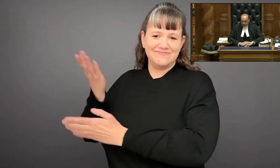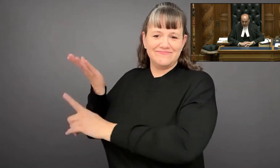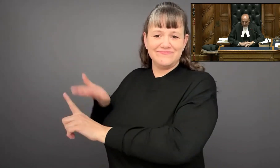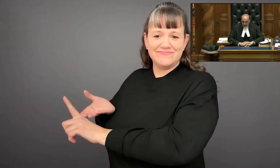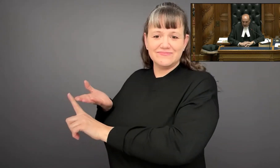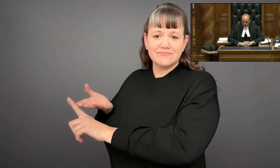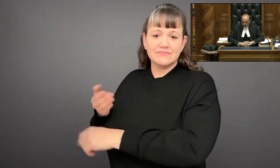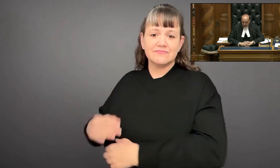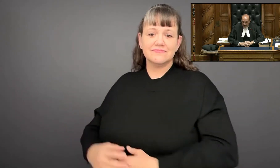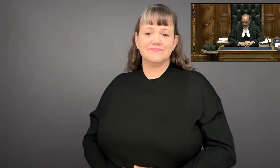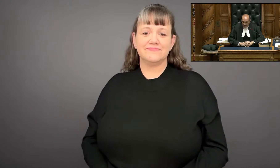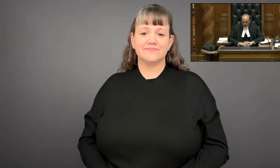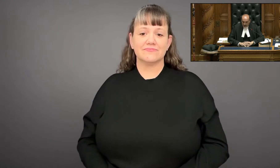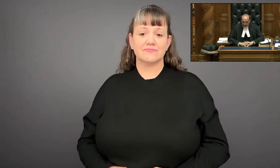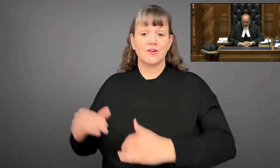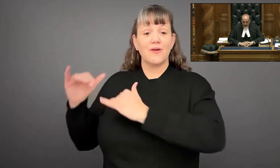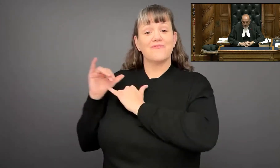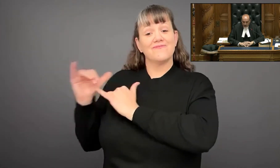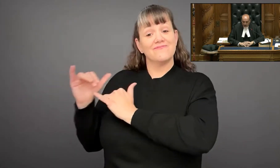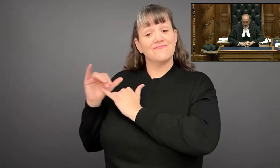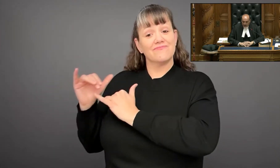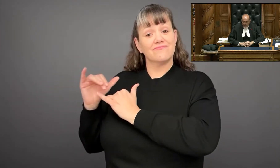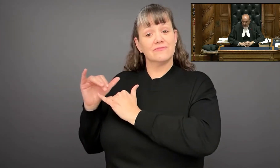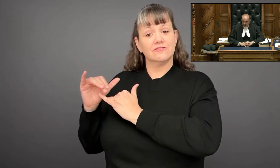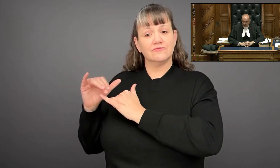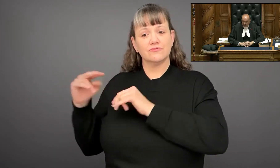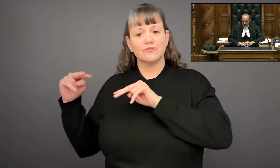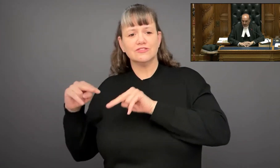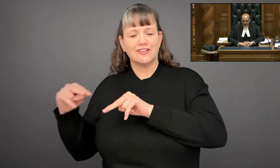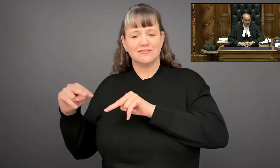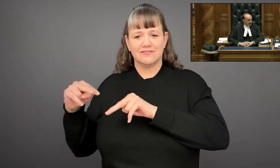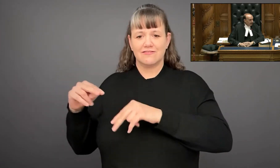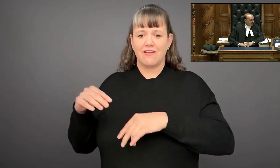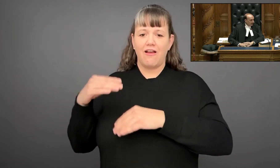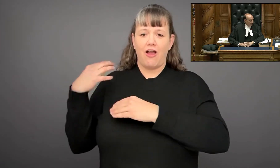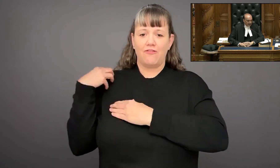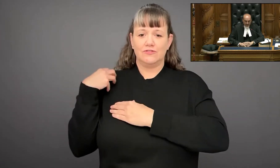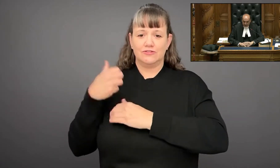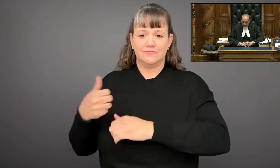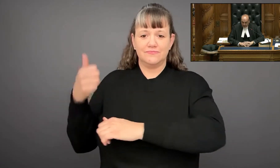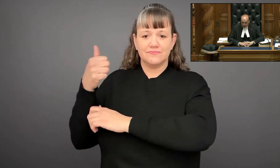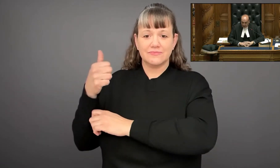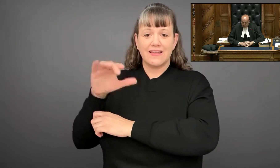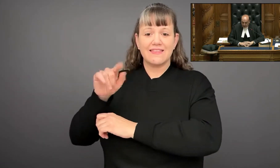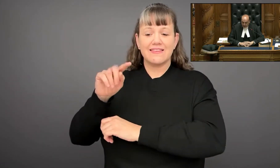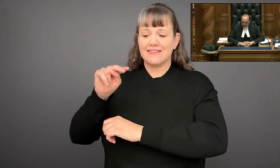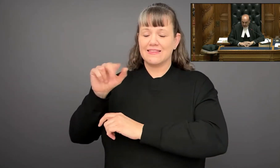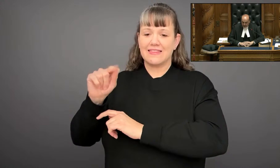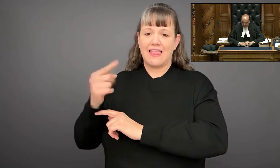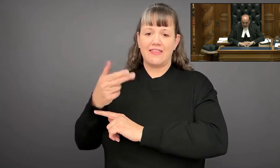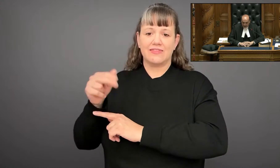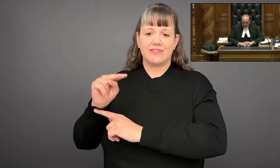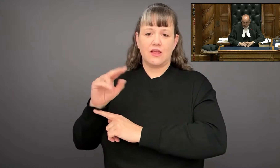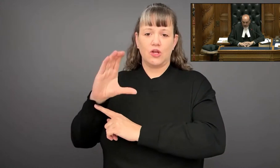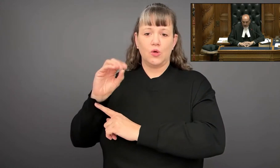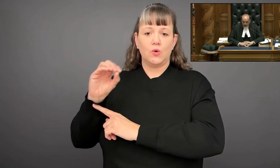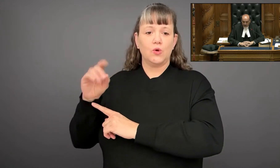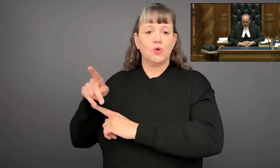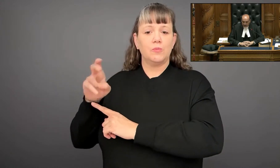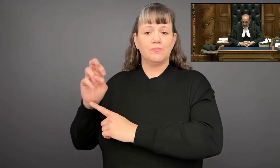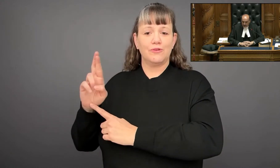presiding officer, the Honourable Nathan Cooper, Speaker of Alberta Legislative Assembly. He was first elected